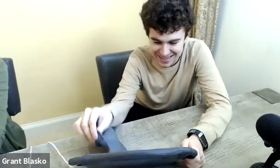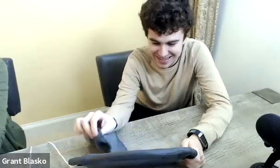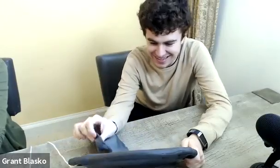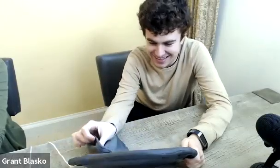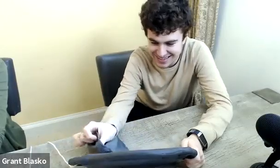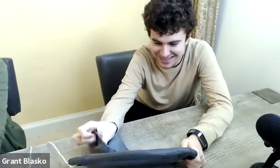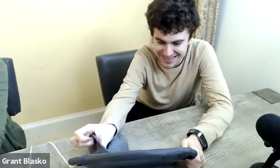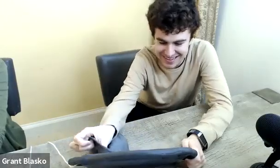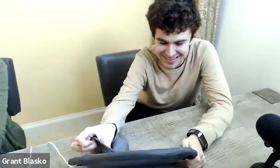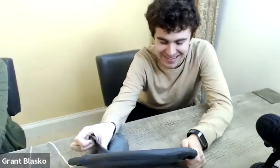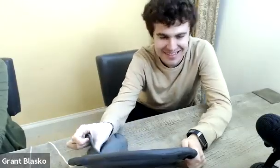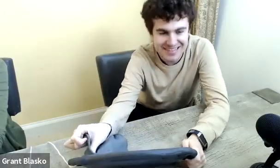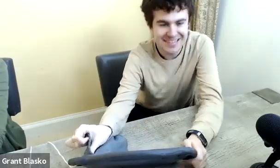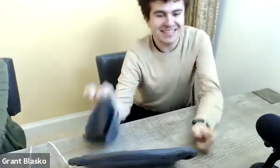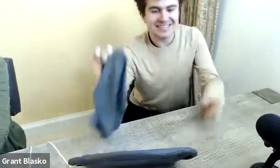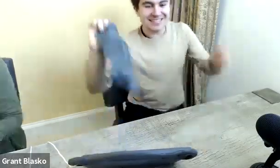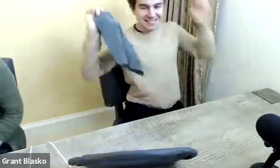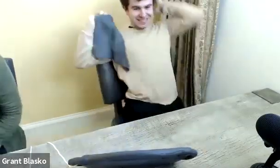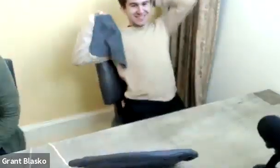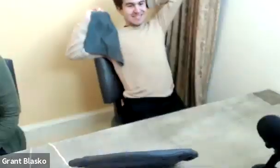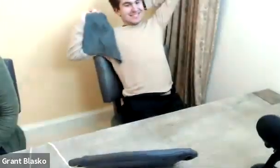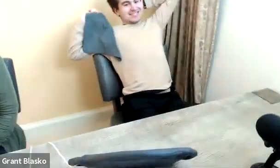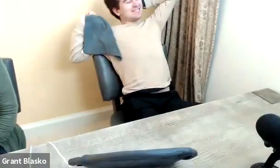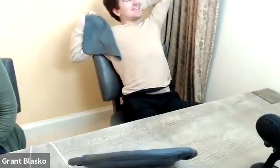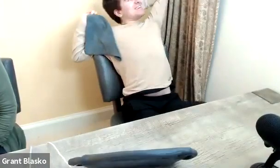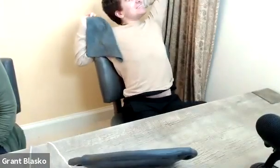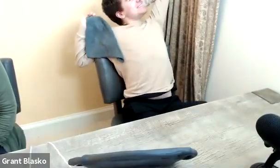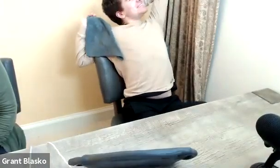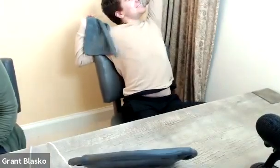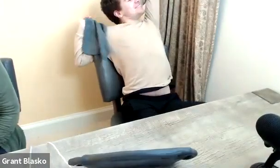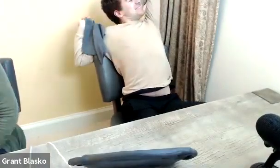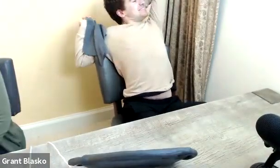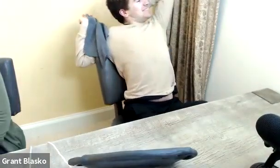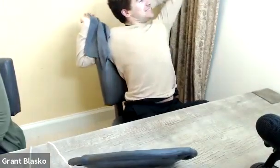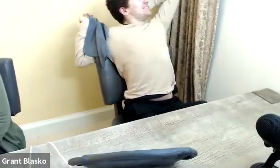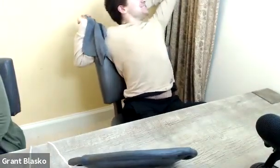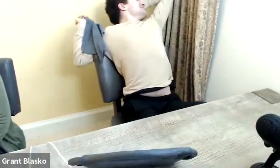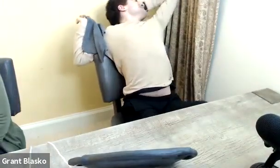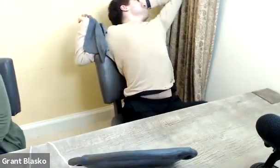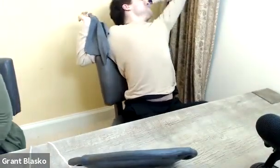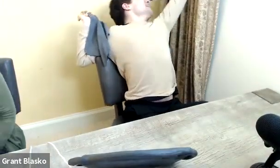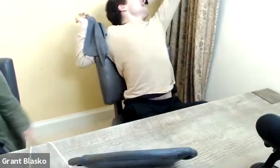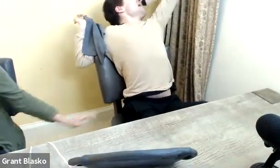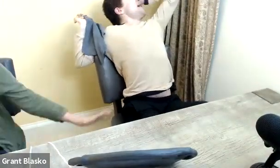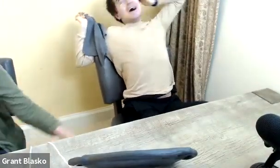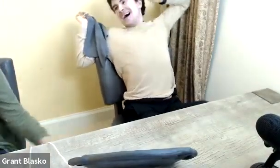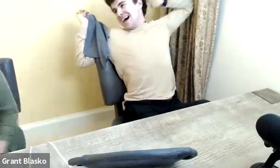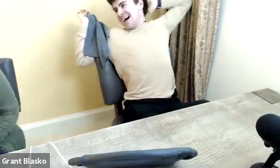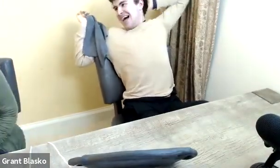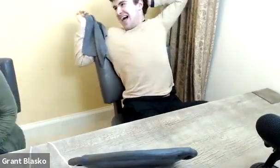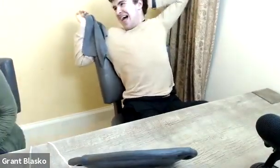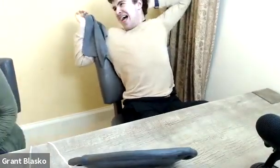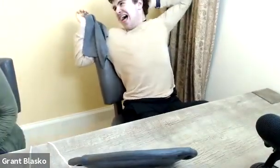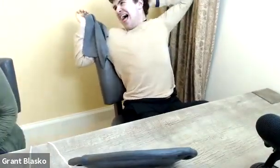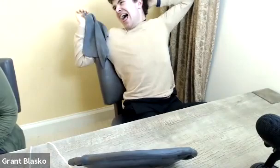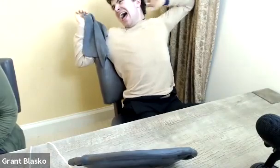Hi, everyone. Hi everyone, my name is Grant Blasco and my pronouns are he, him. I am honored to be included